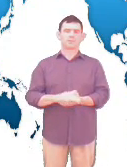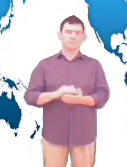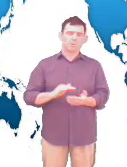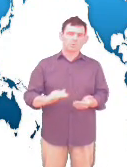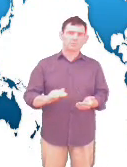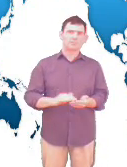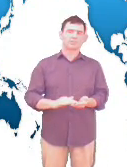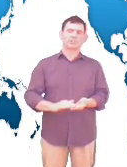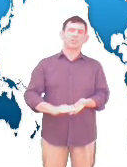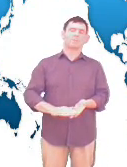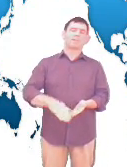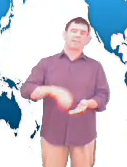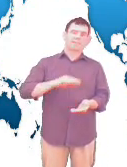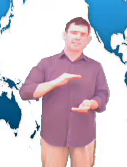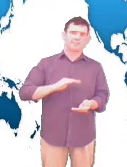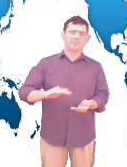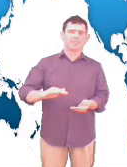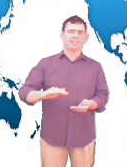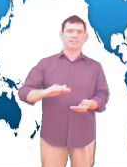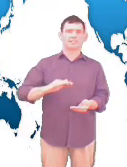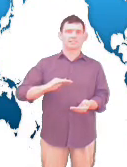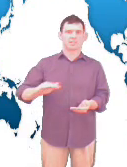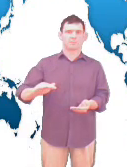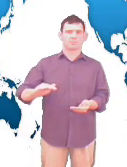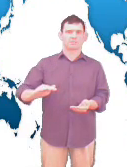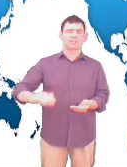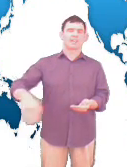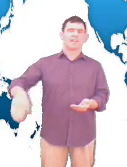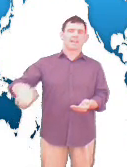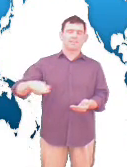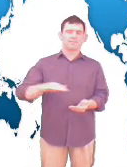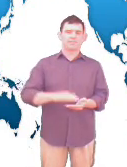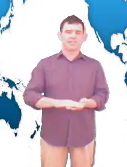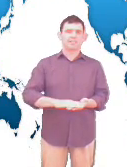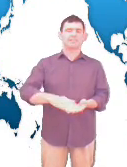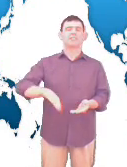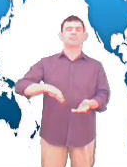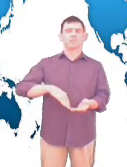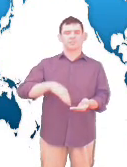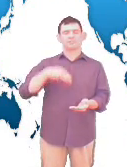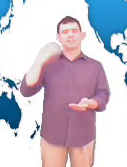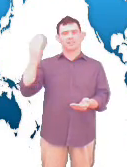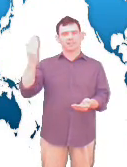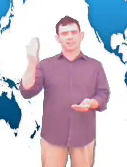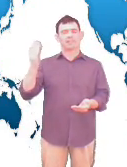because most of the time it's a feeling that stops us, and the feeling then drives the thinking.